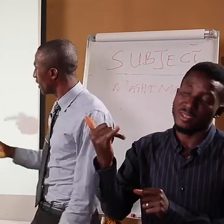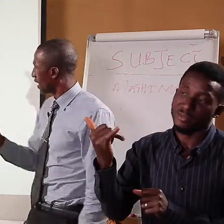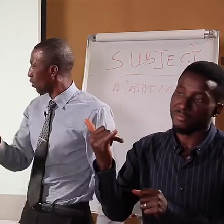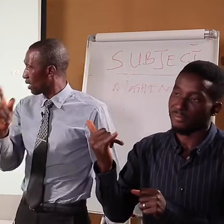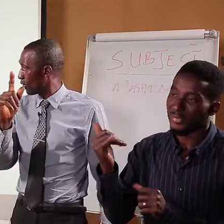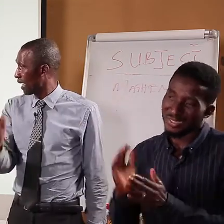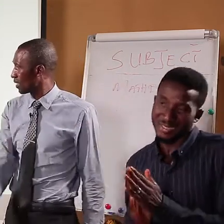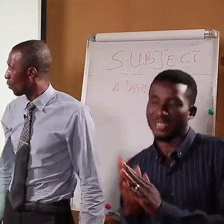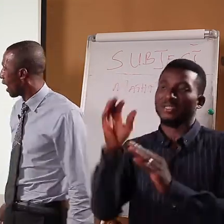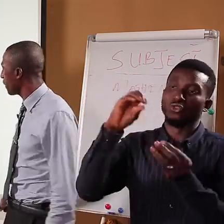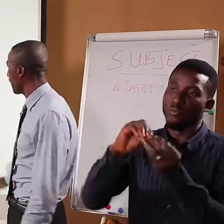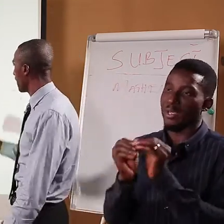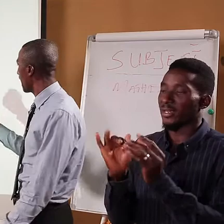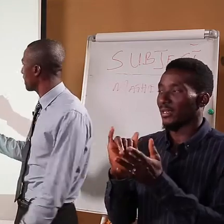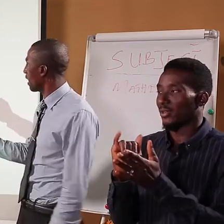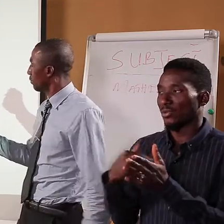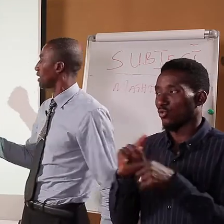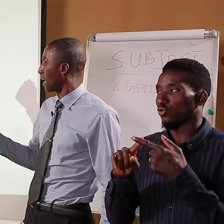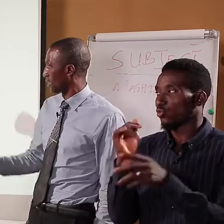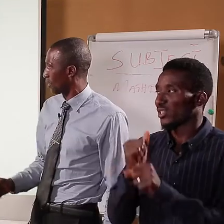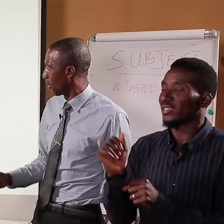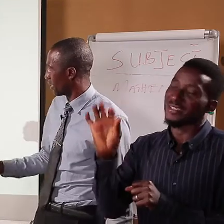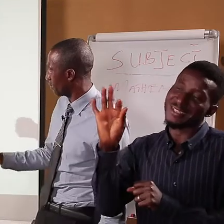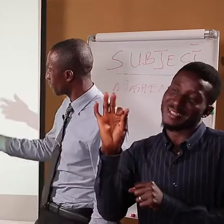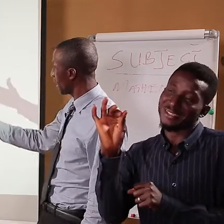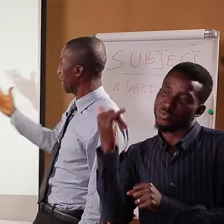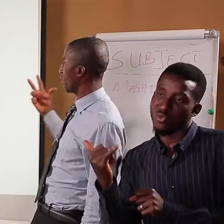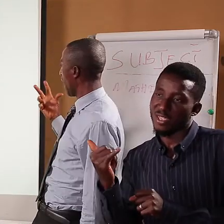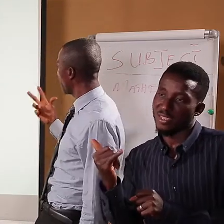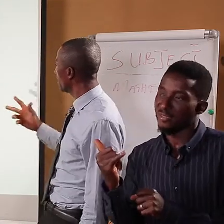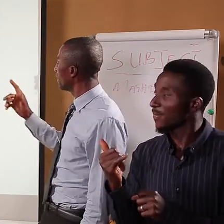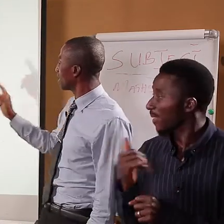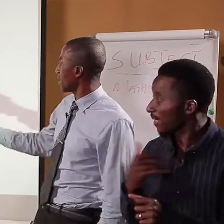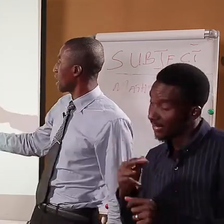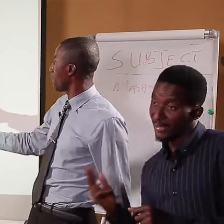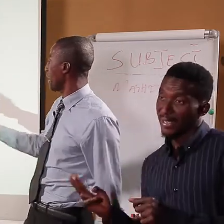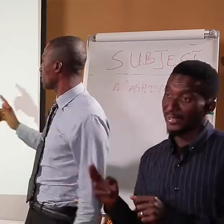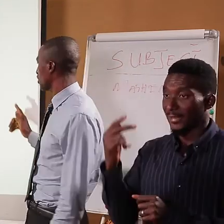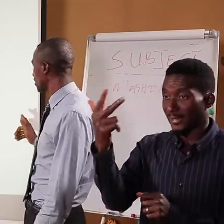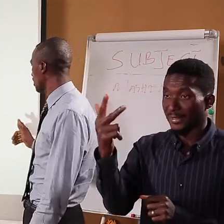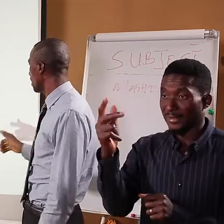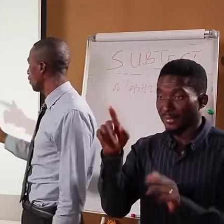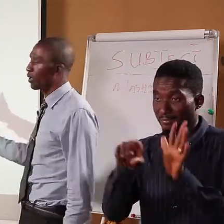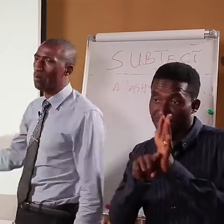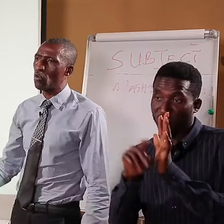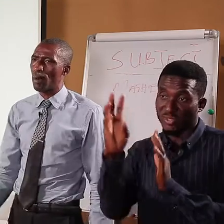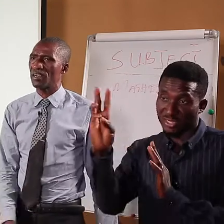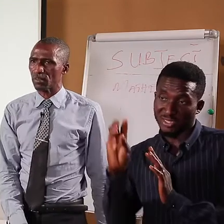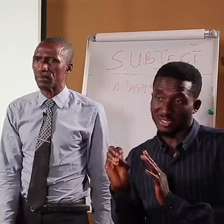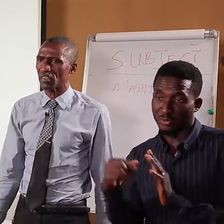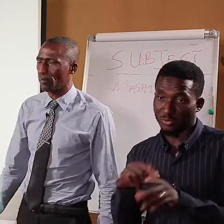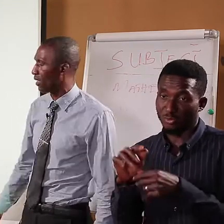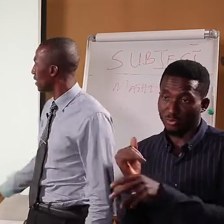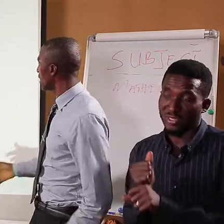numbers. That will give you 19y by the idea of the directed numbers. And the right, 3 minus 60 will give you